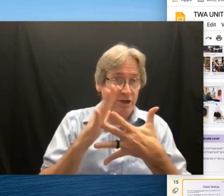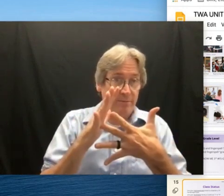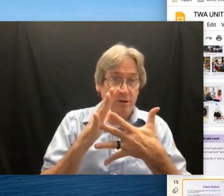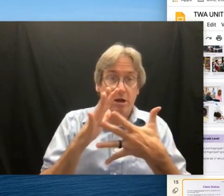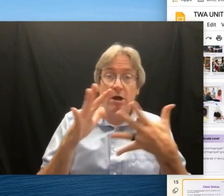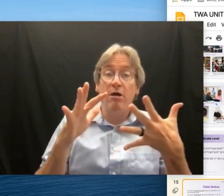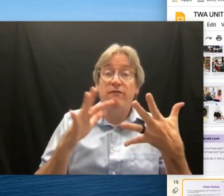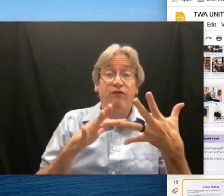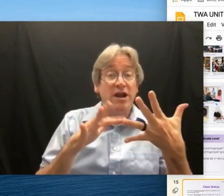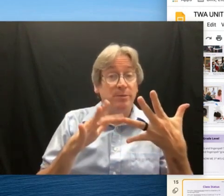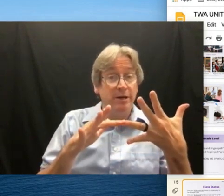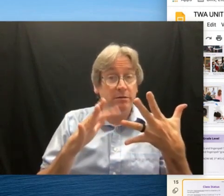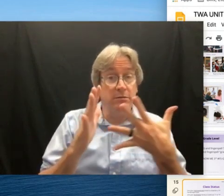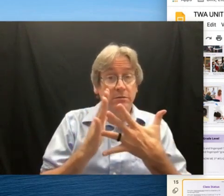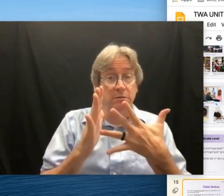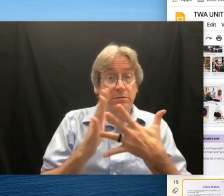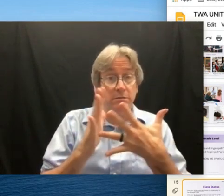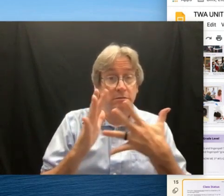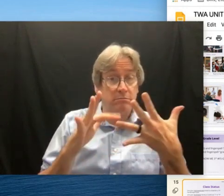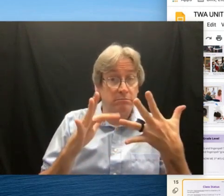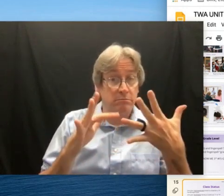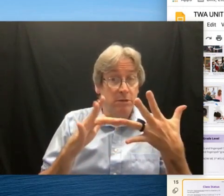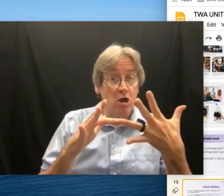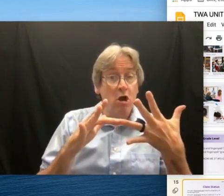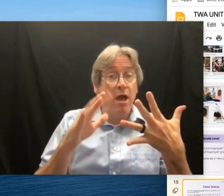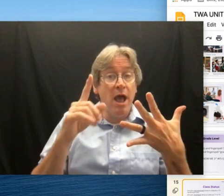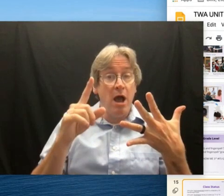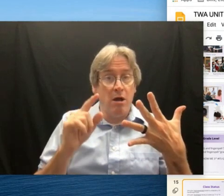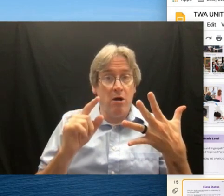either hand shape. Freshman.